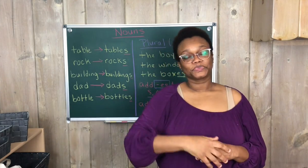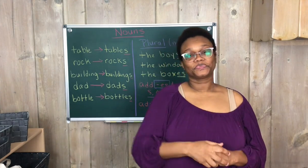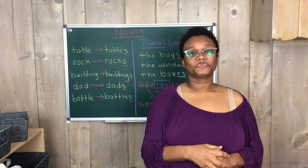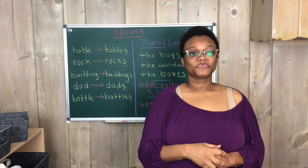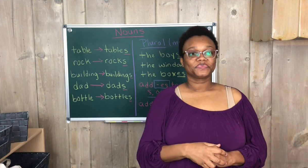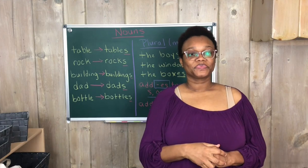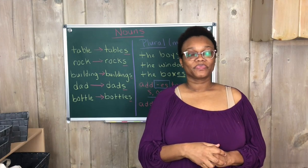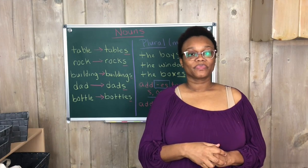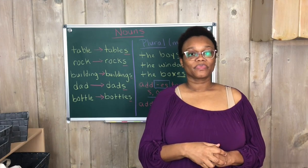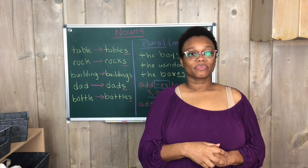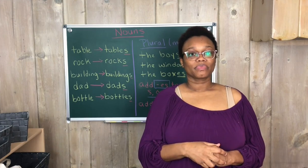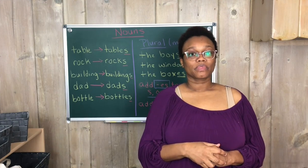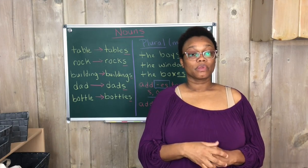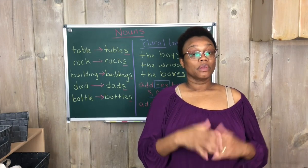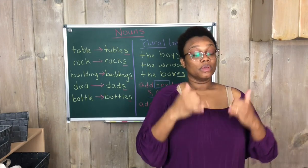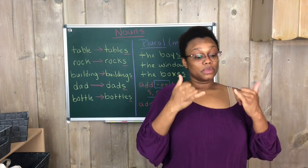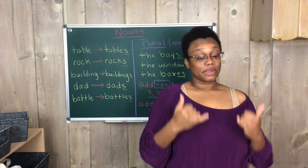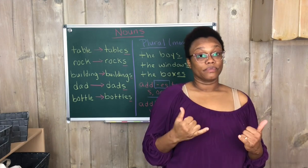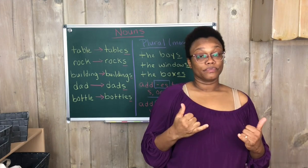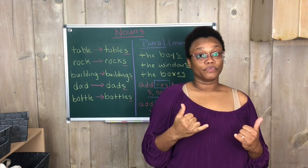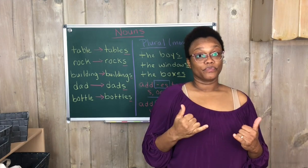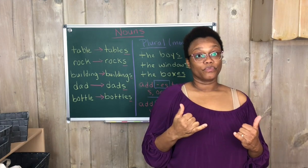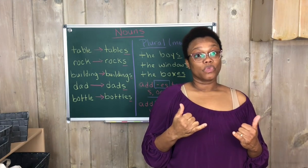you add an S to the end.